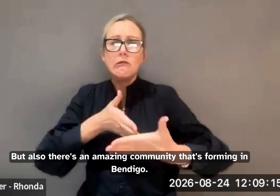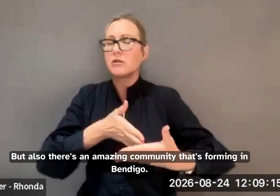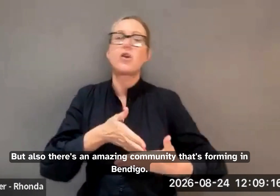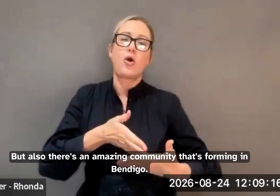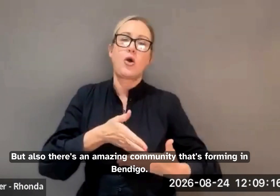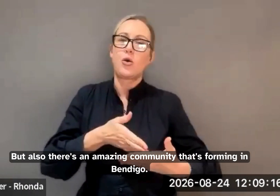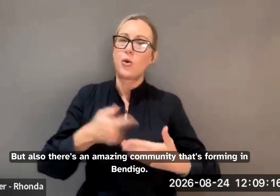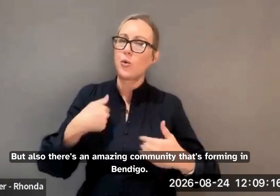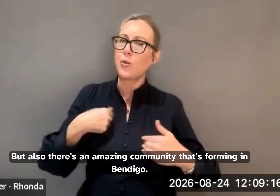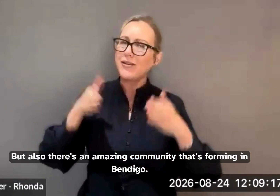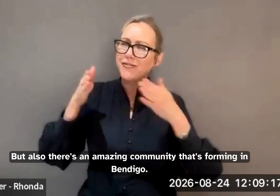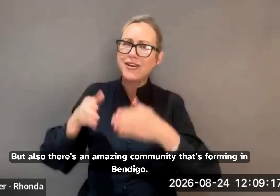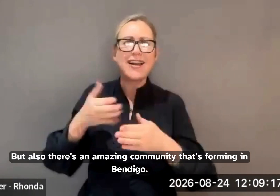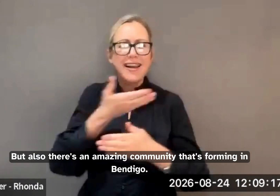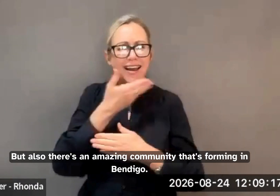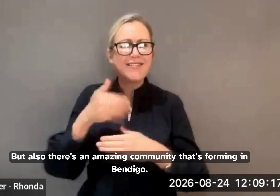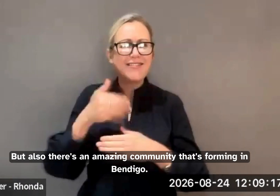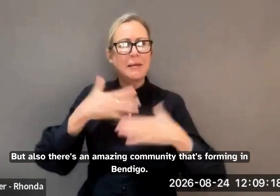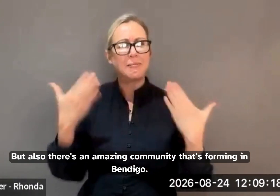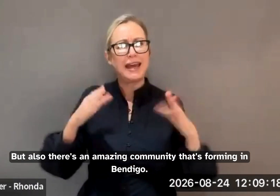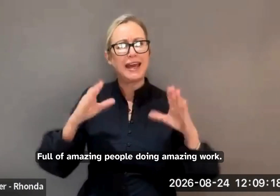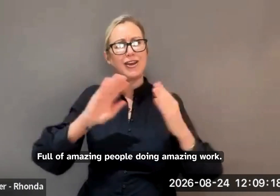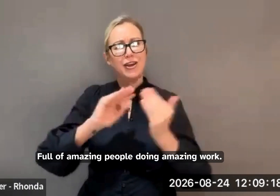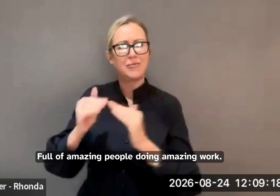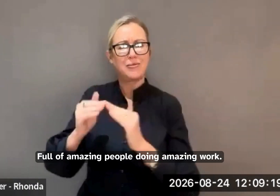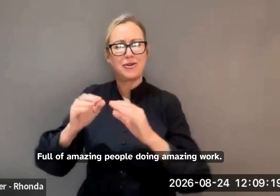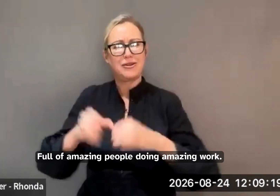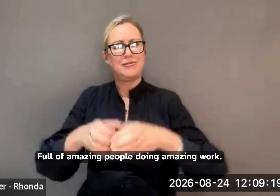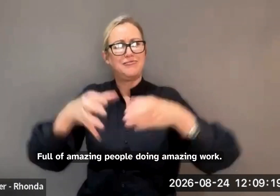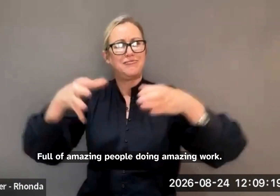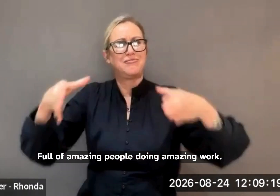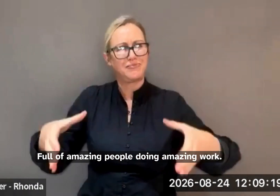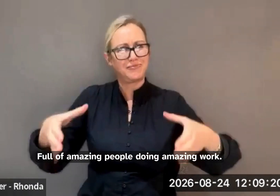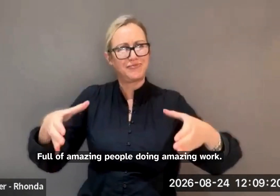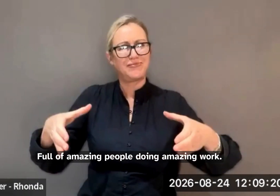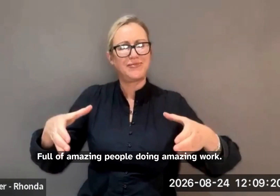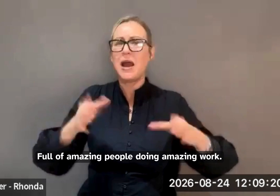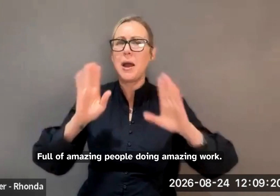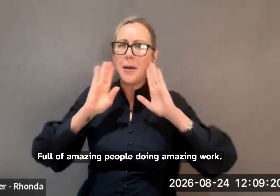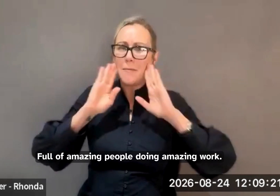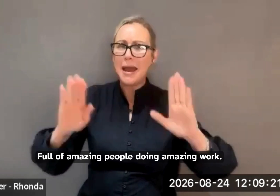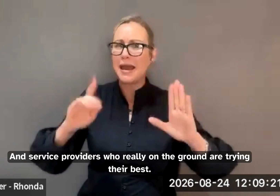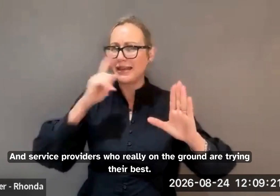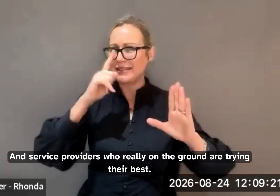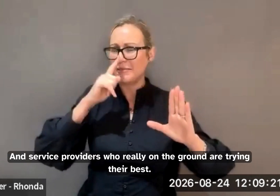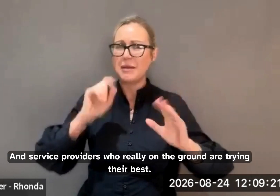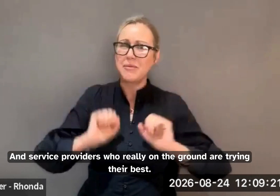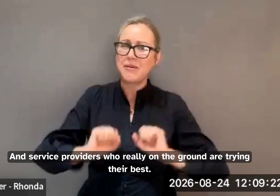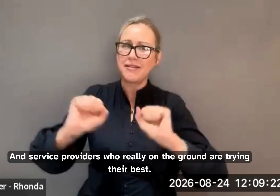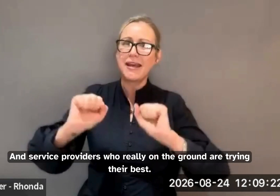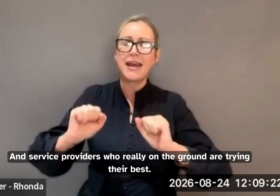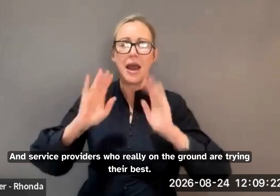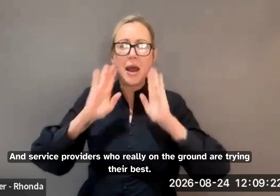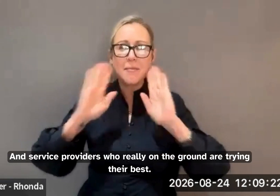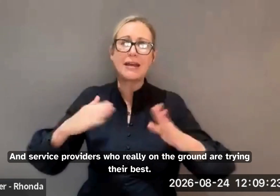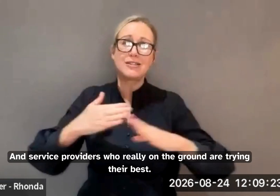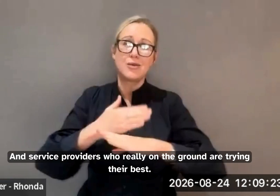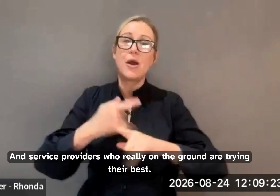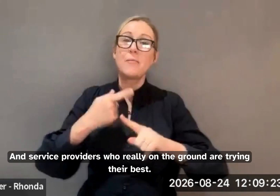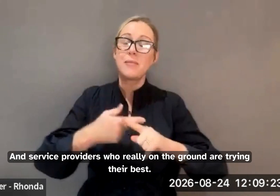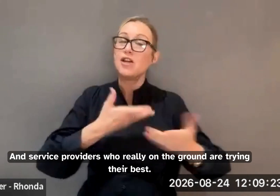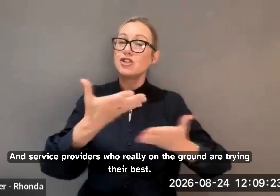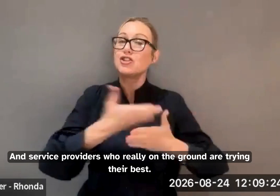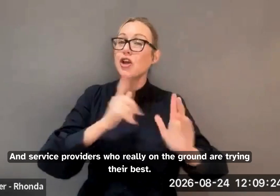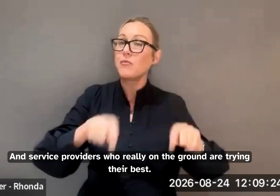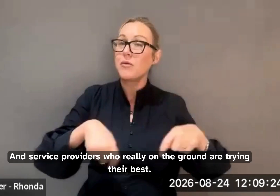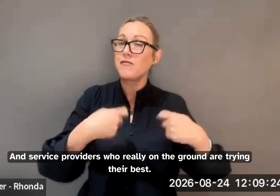amazing community that's forming in Bendigo, full of amazing people doing amazing work, and service providers who really